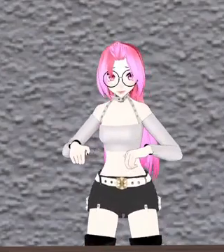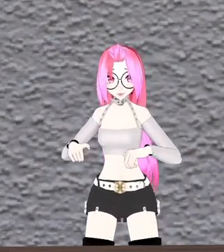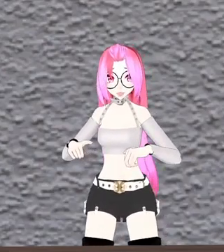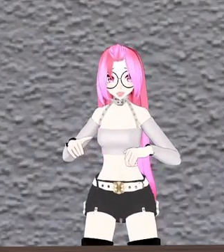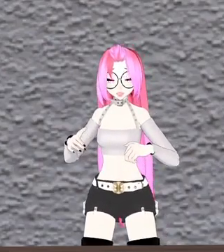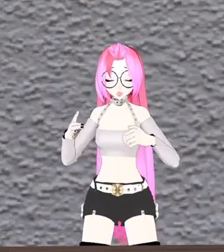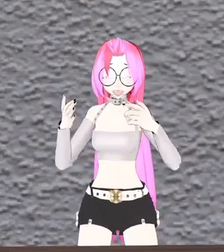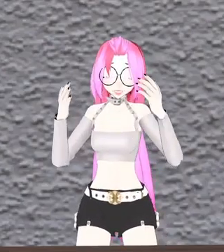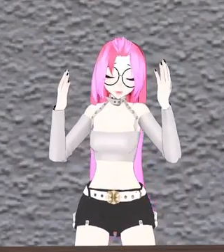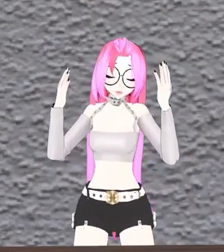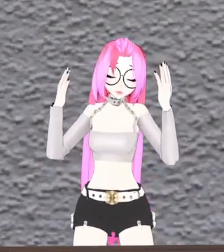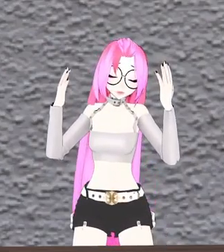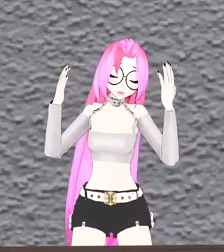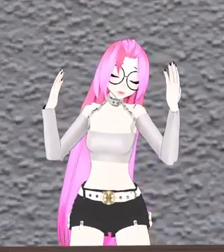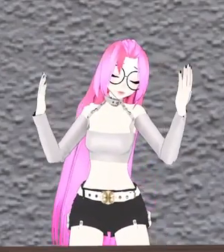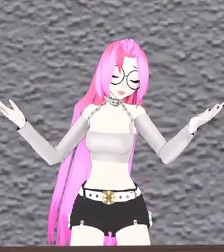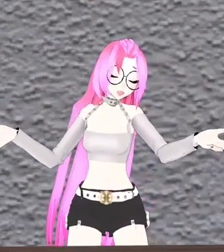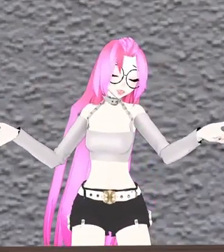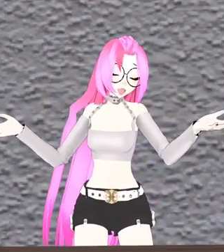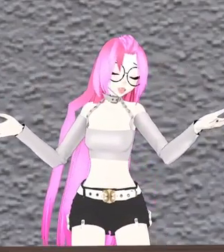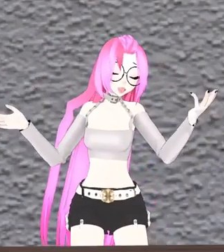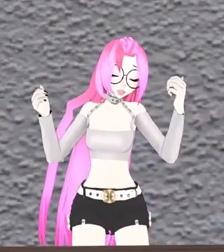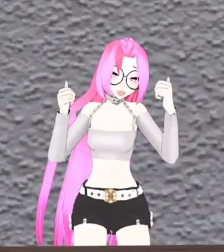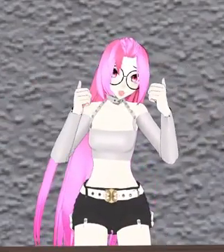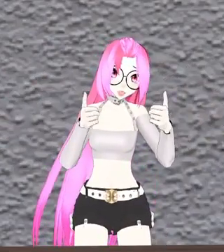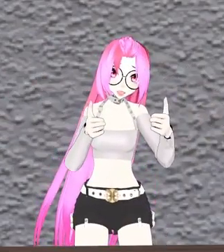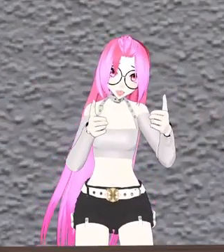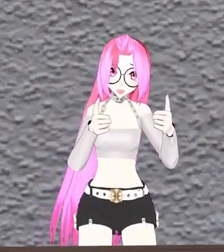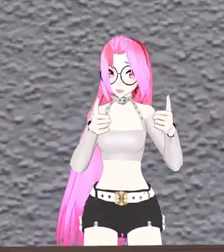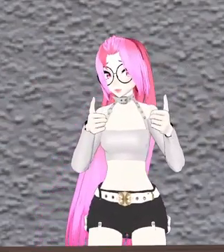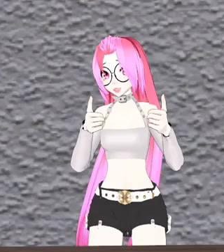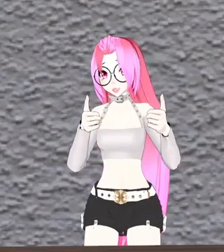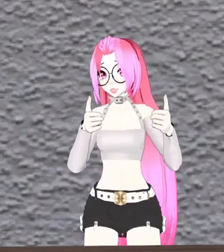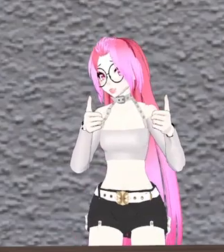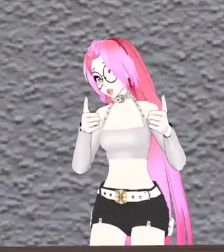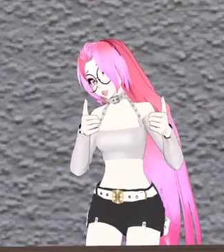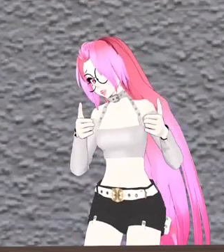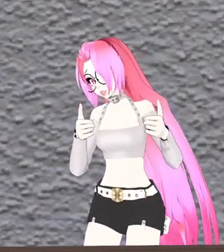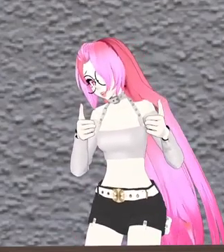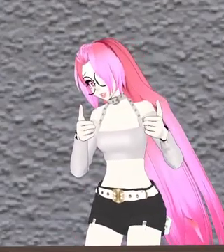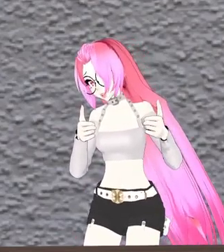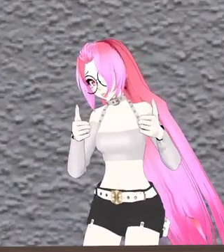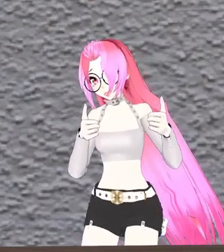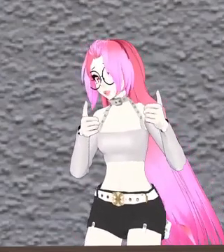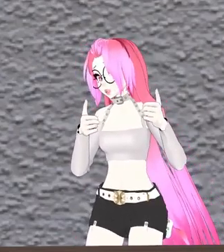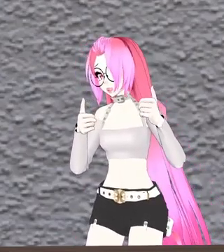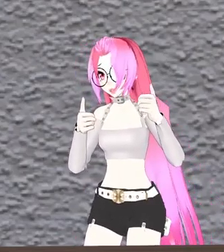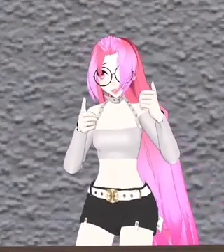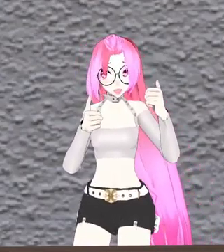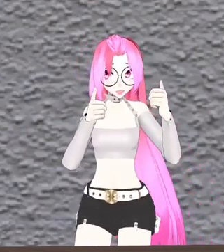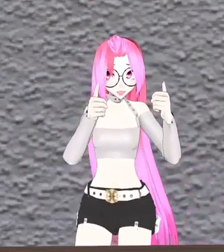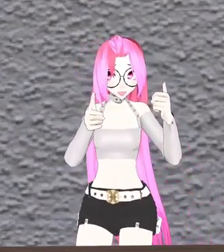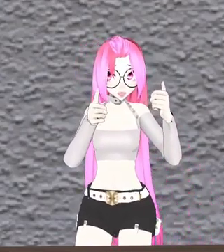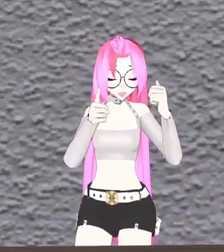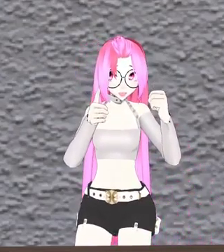Okay. Next is which? This one, you need two thumbs up, but for us non-index users, you're going to be using a thumbs up and a